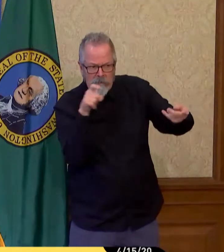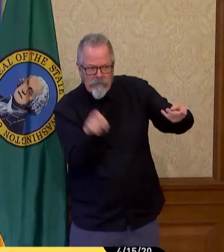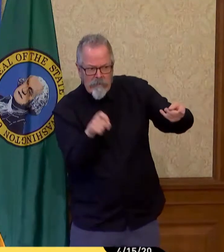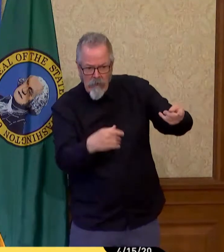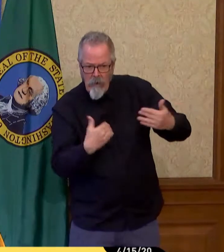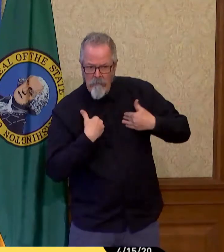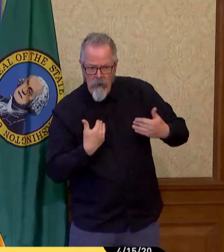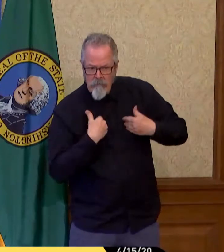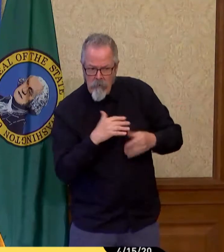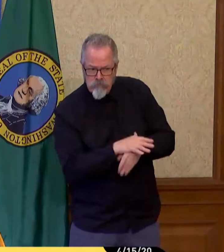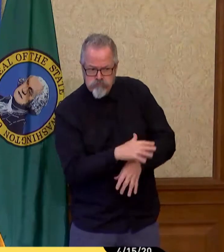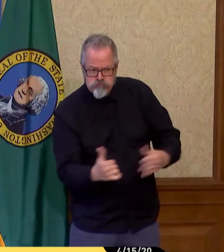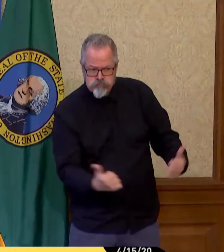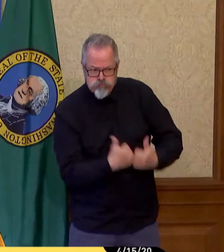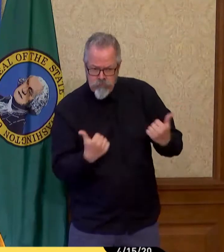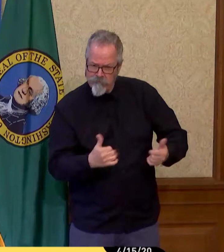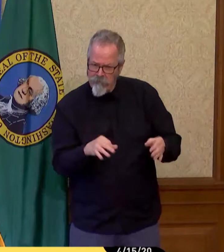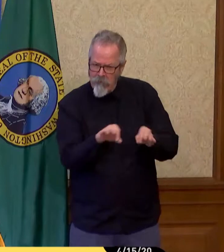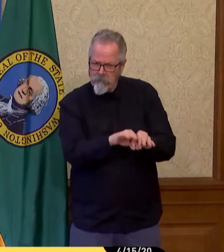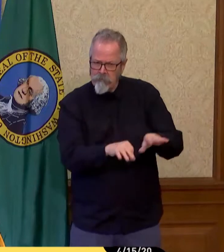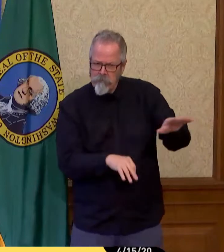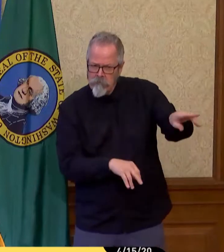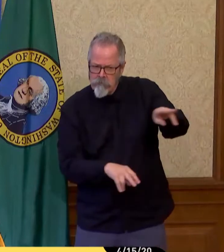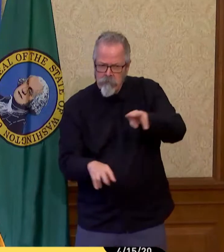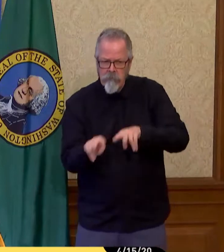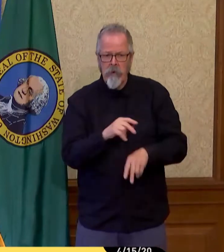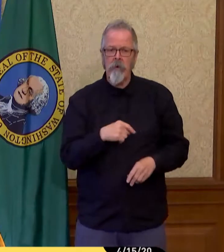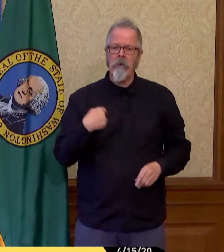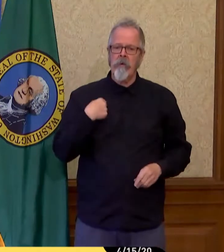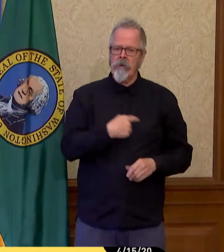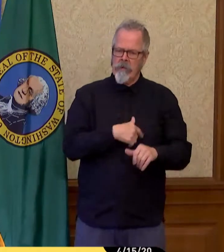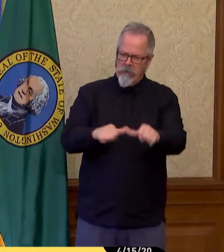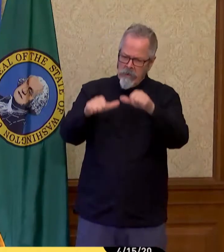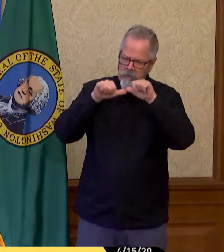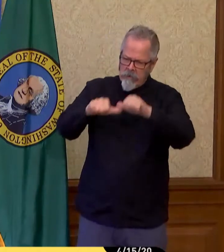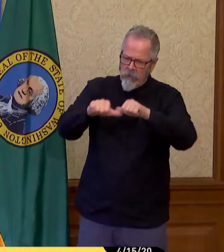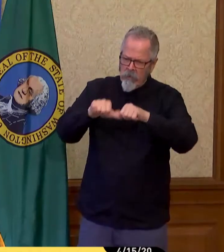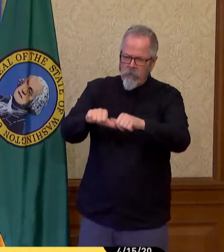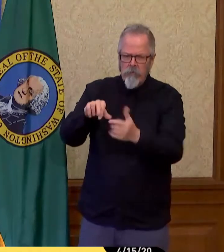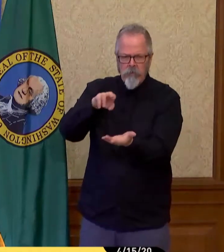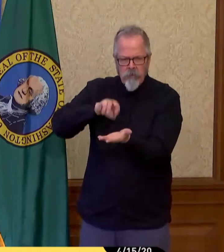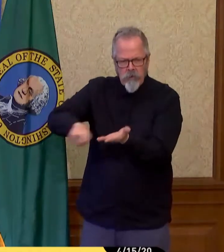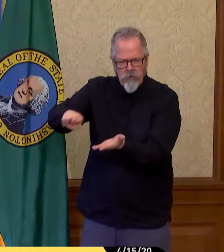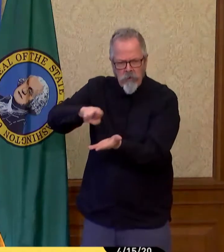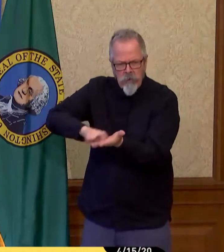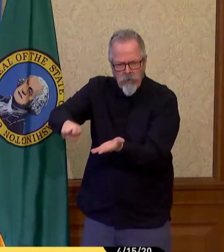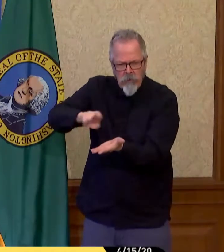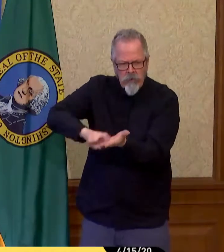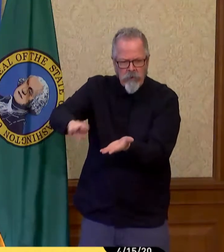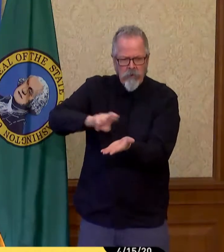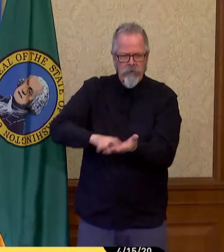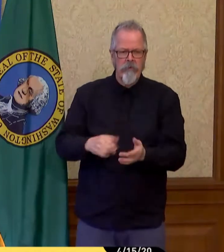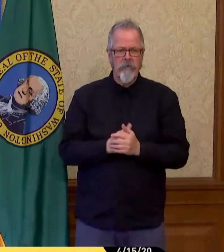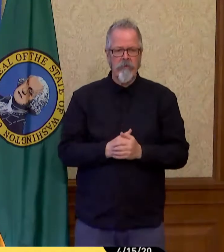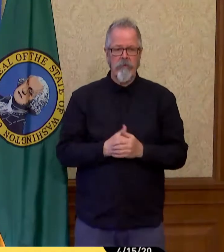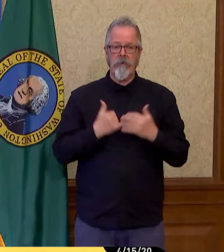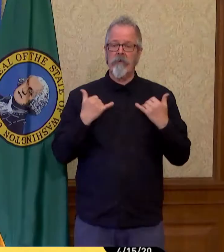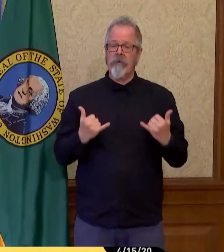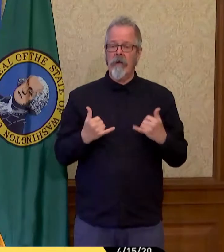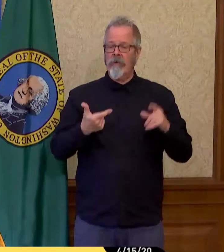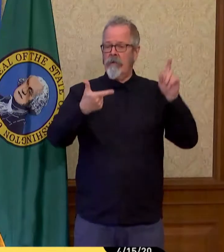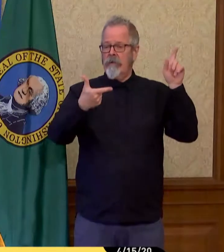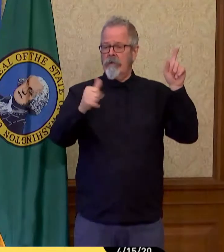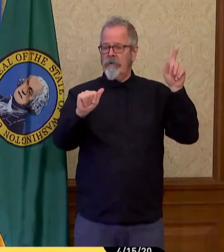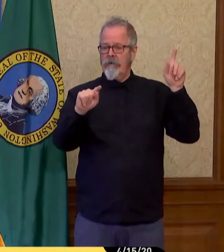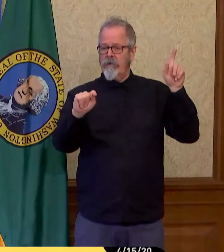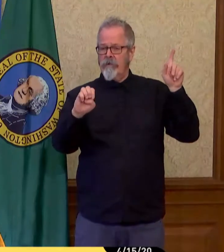trials on some medical processes. We are thinking about the way to increase our safety in our businesses and our